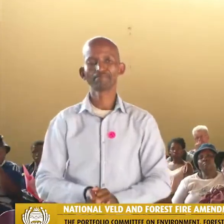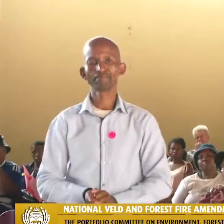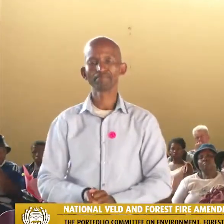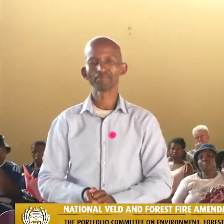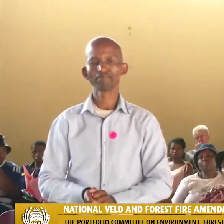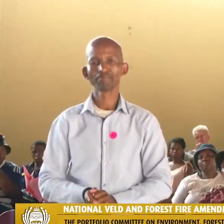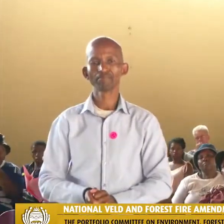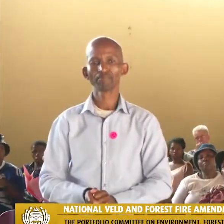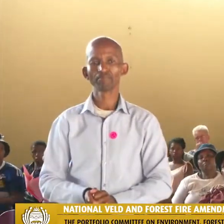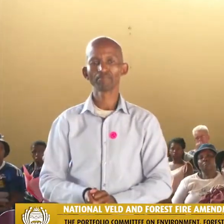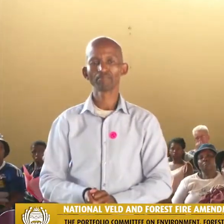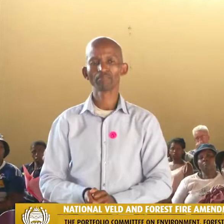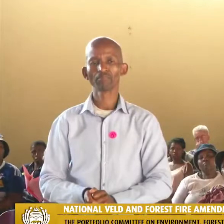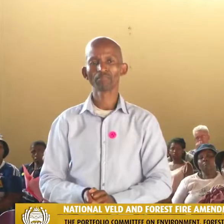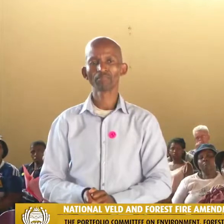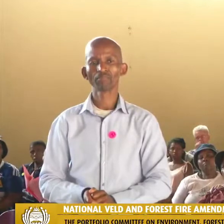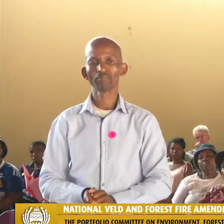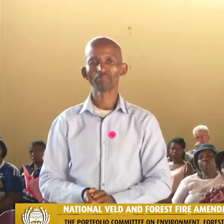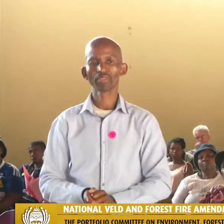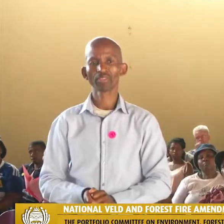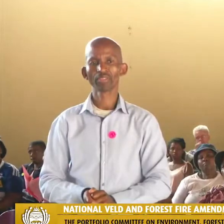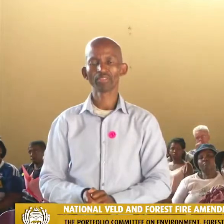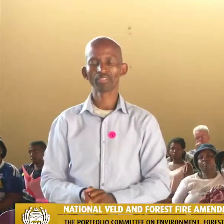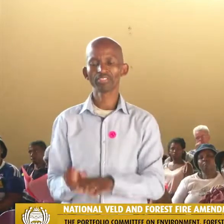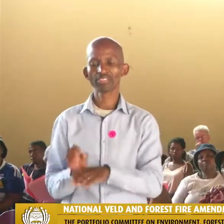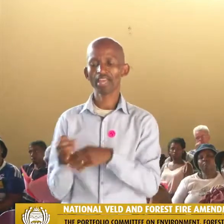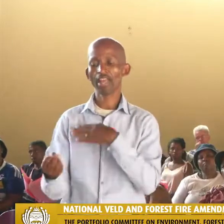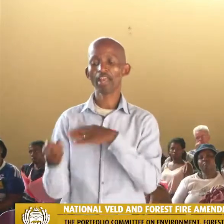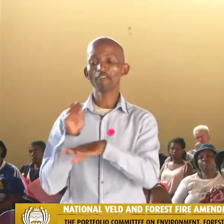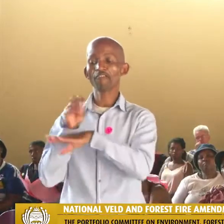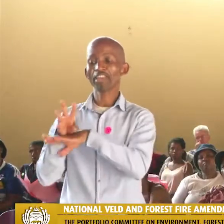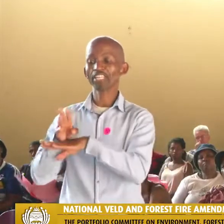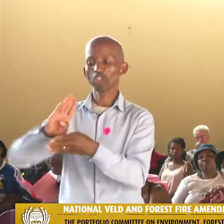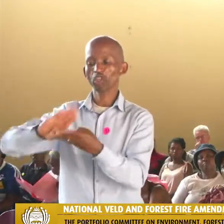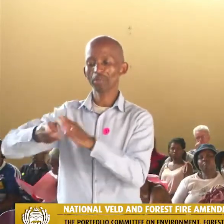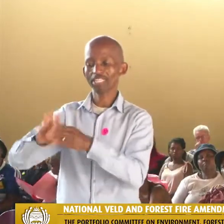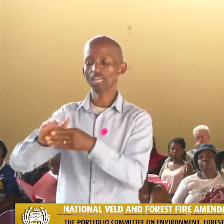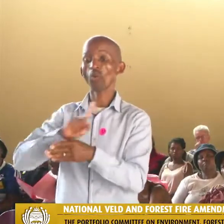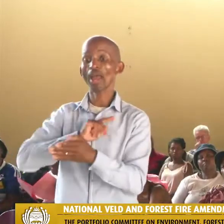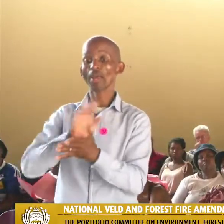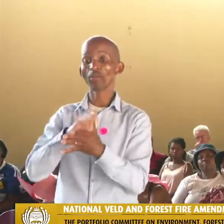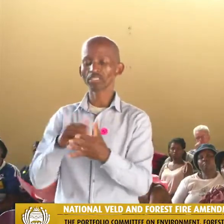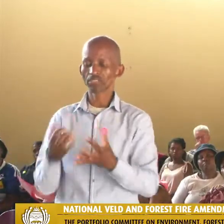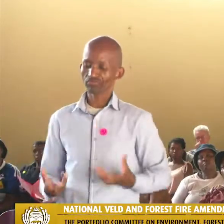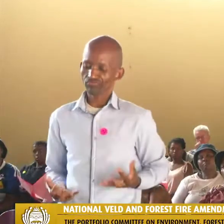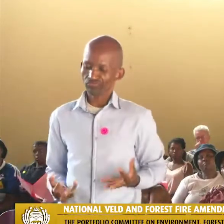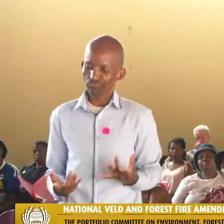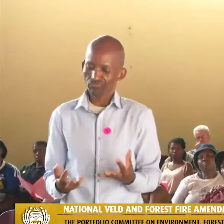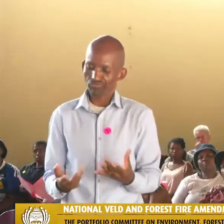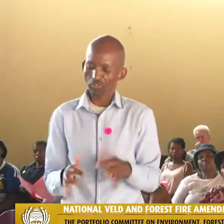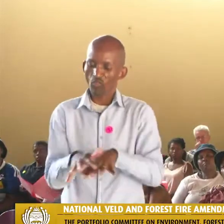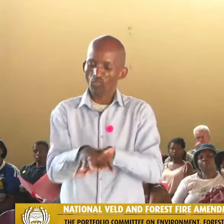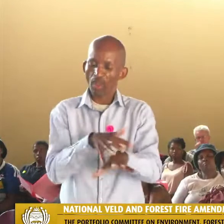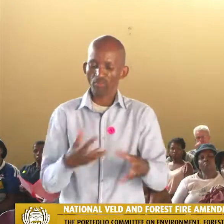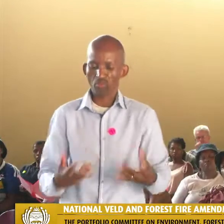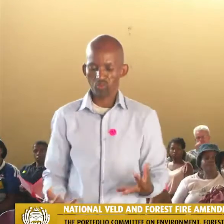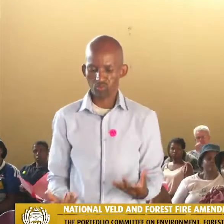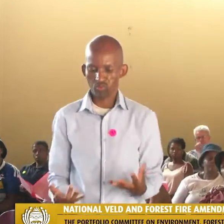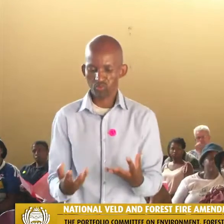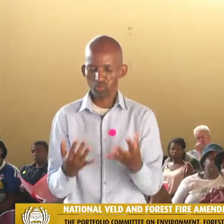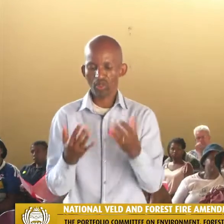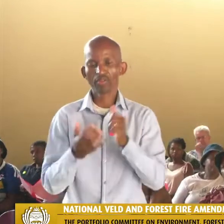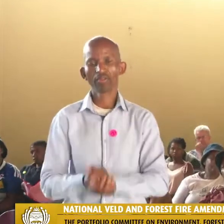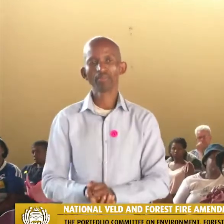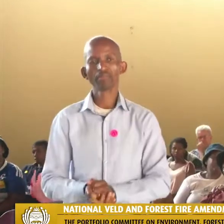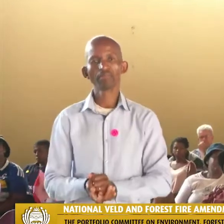community. E affecta gape community ka gore ga mollo o chesa difama tseo, It affects the